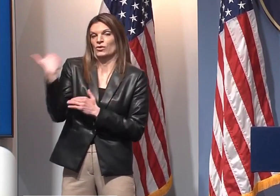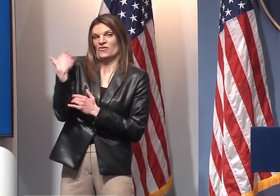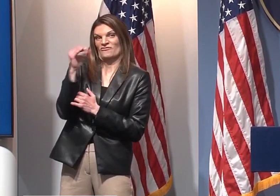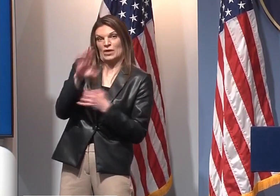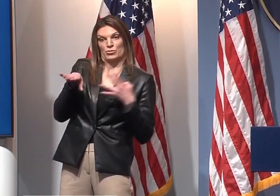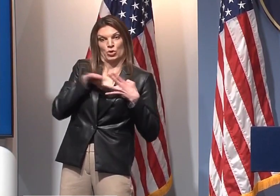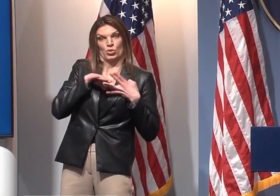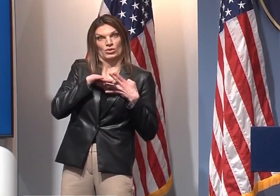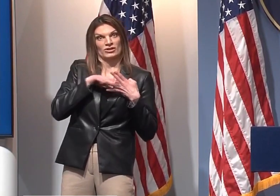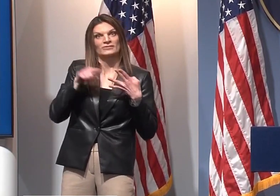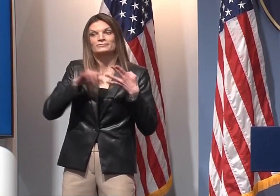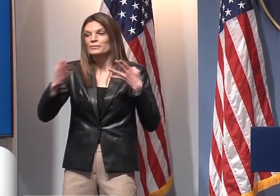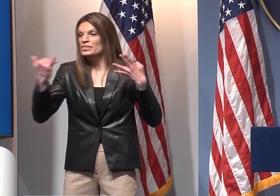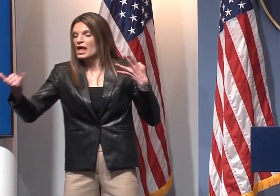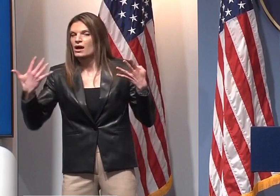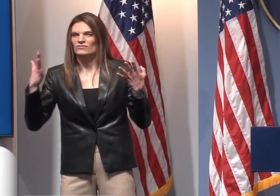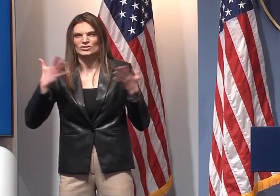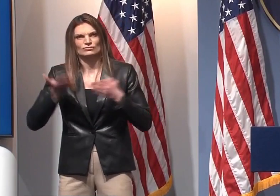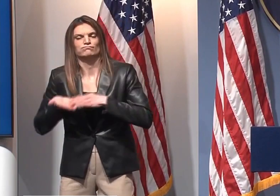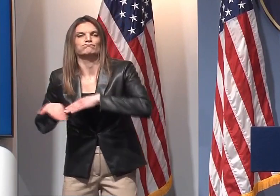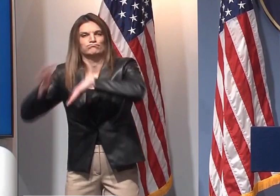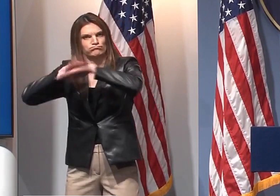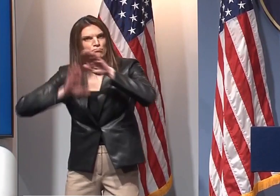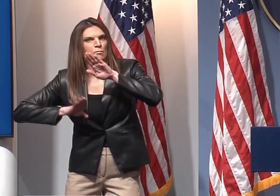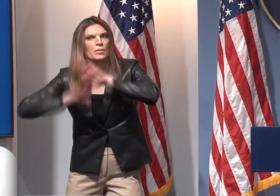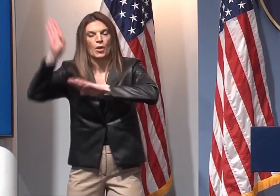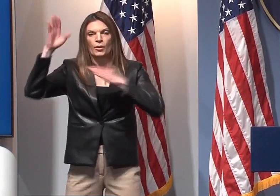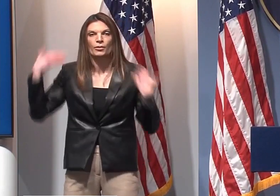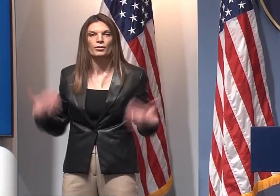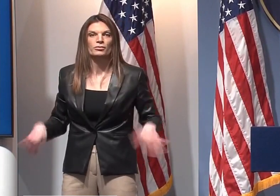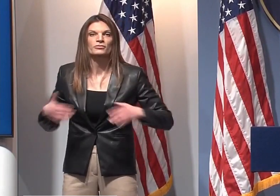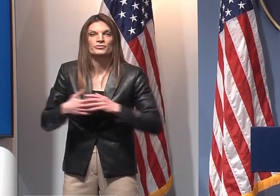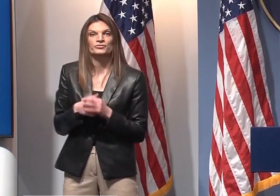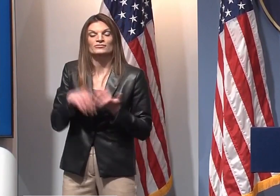of February. MDHHS is tracking about